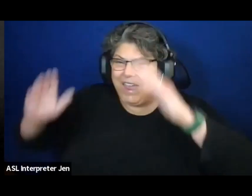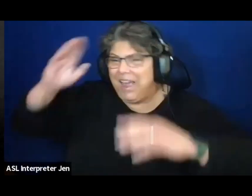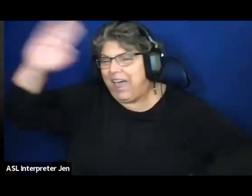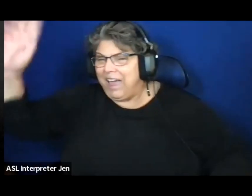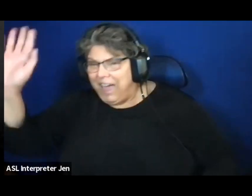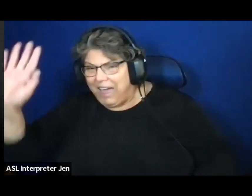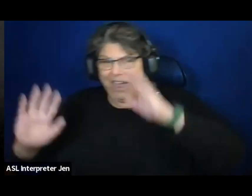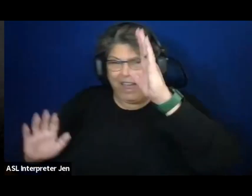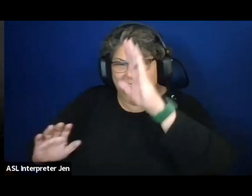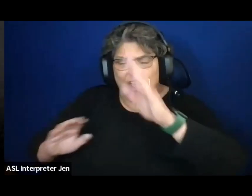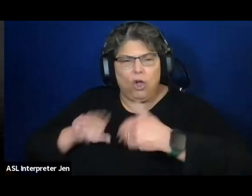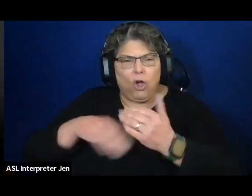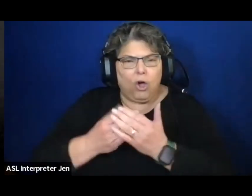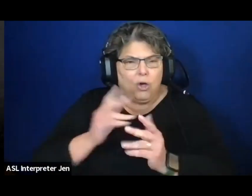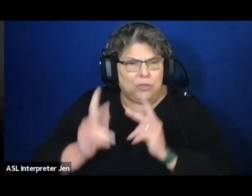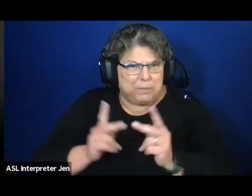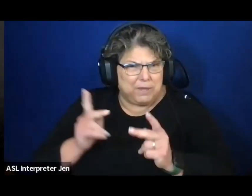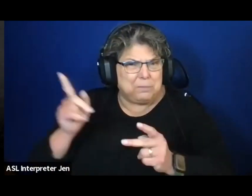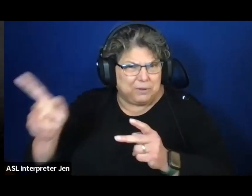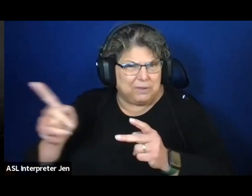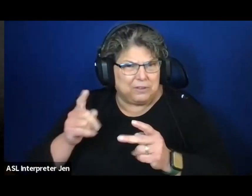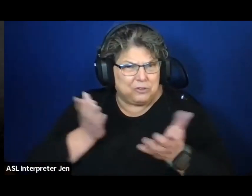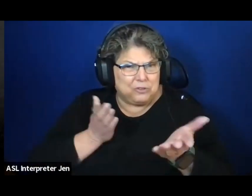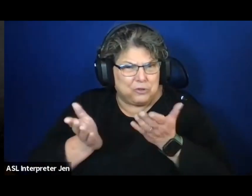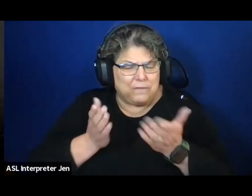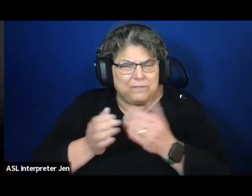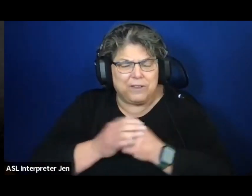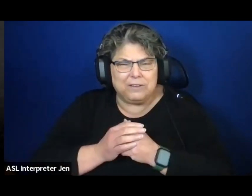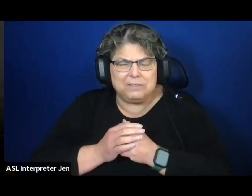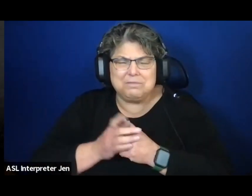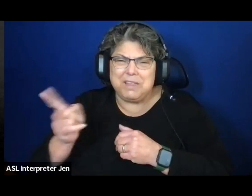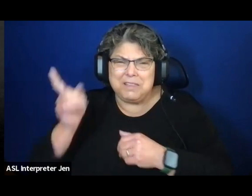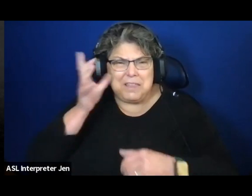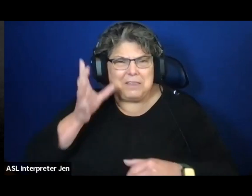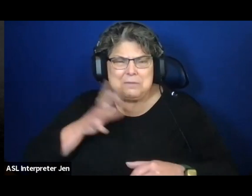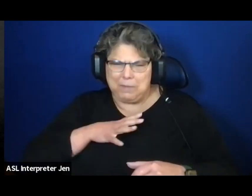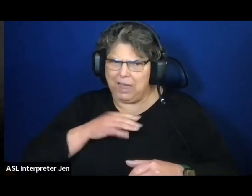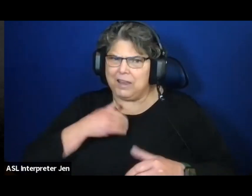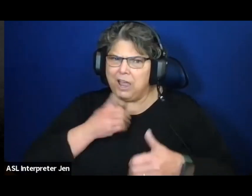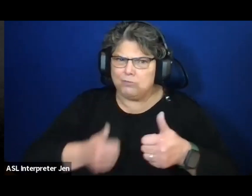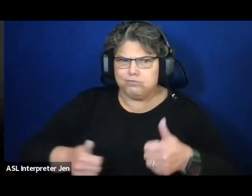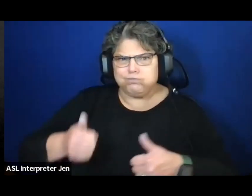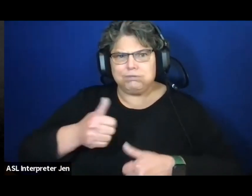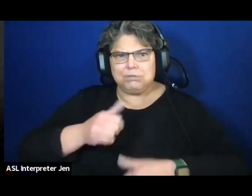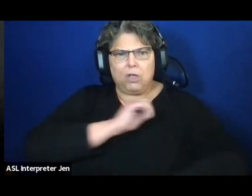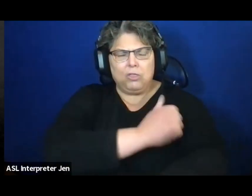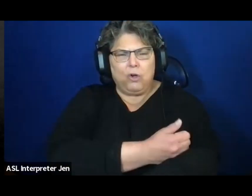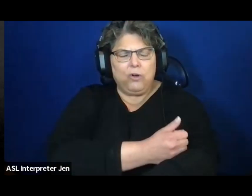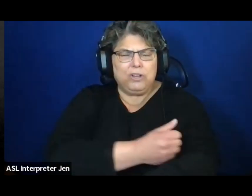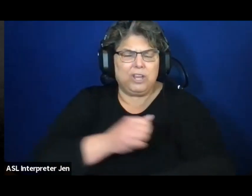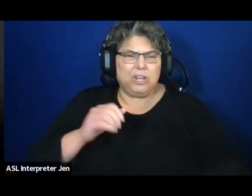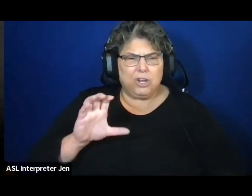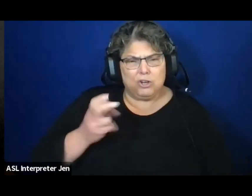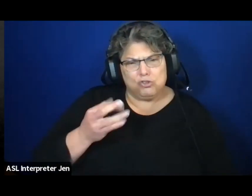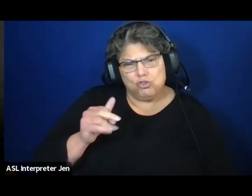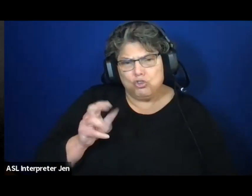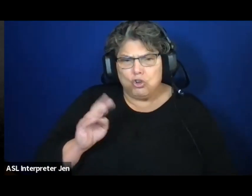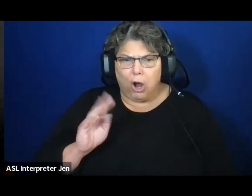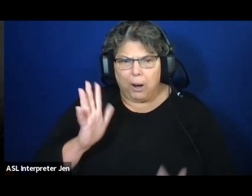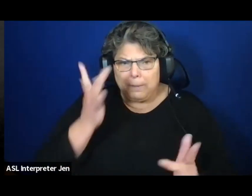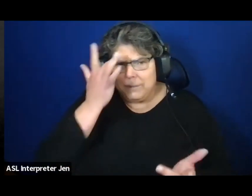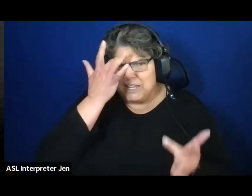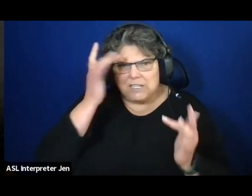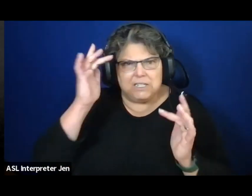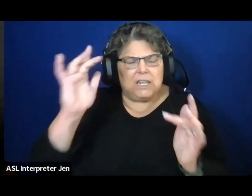the baristas behind the counter, was that this was a man of authority, charm, intelligence, and